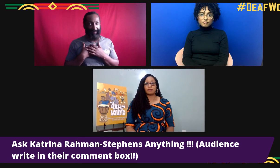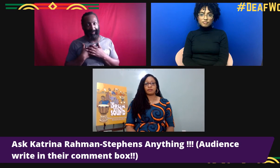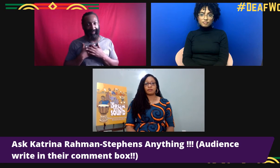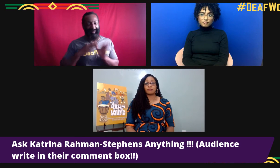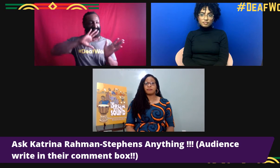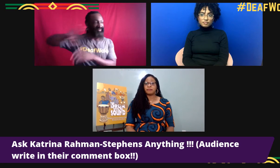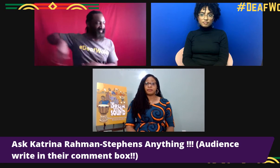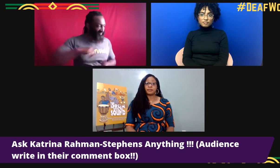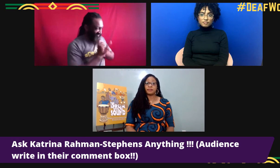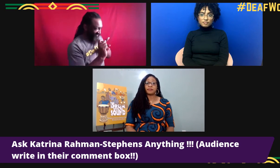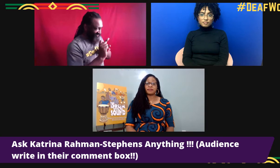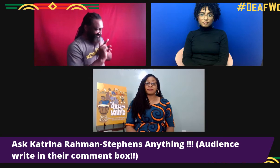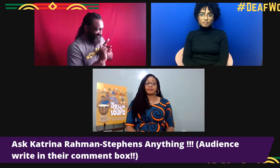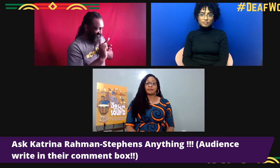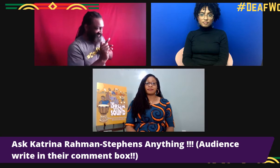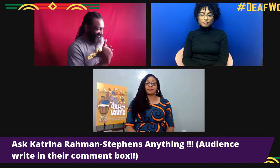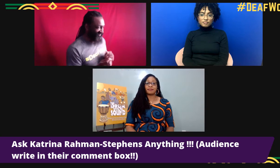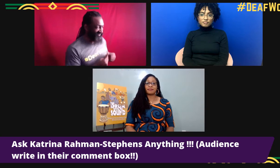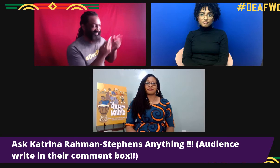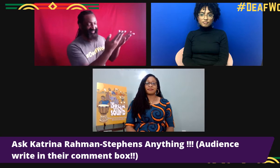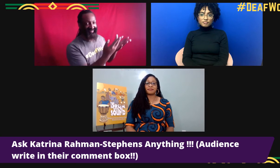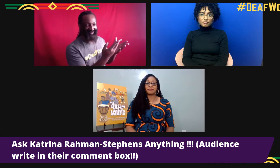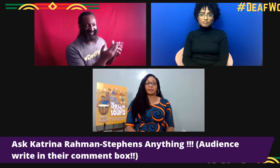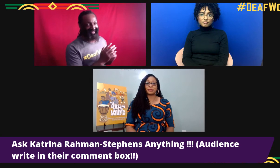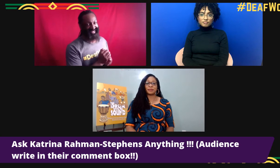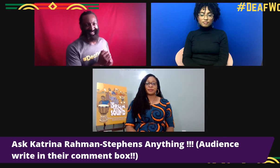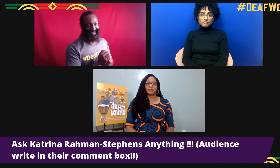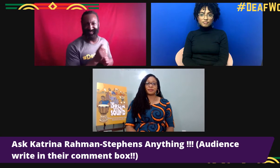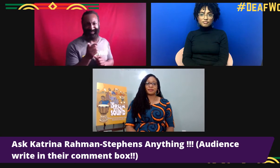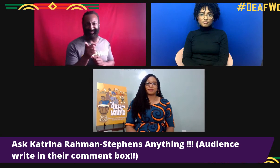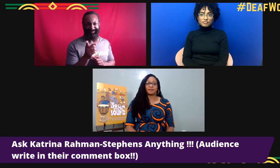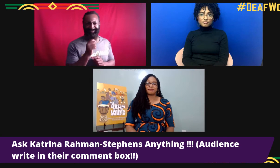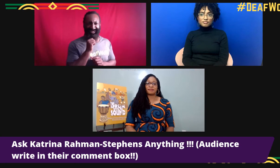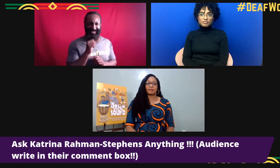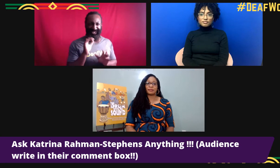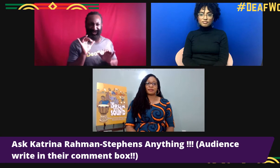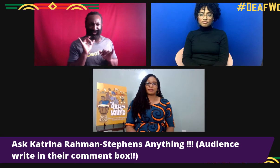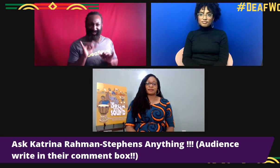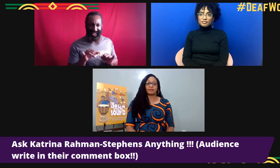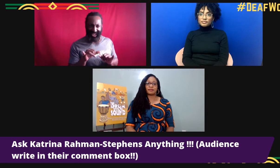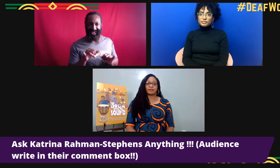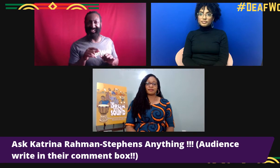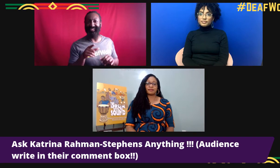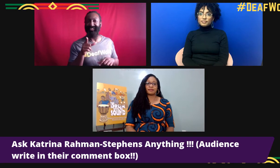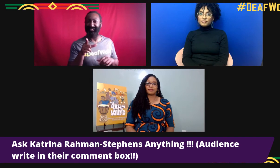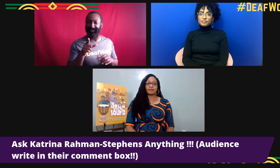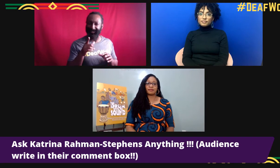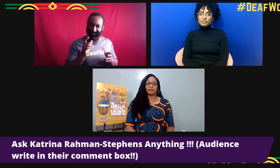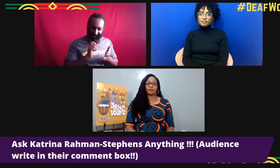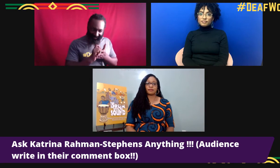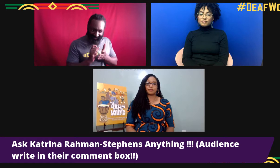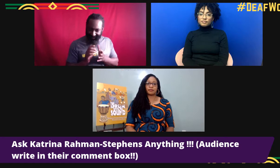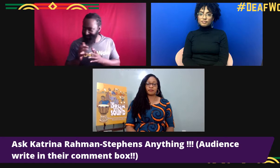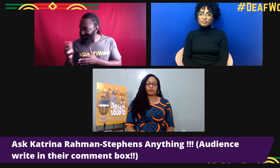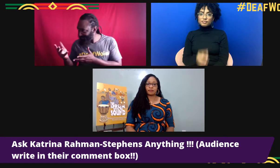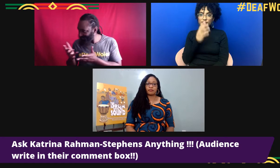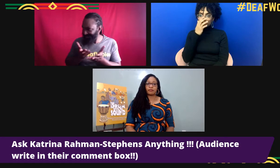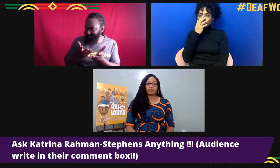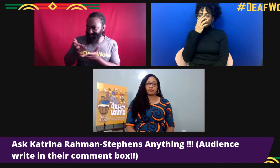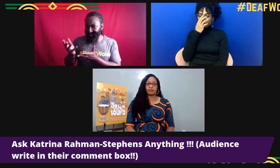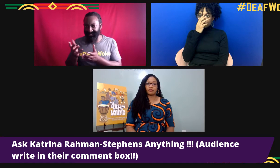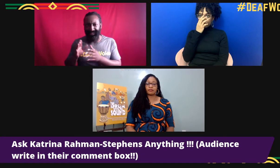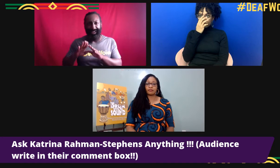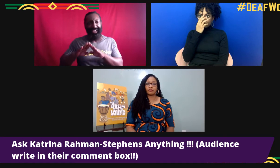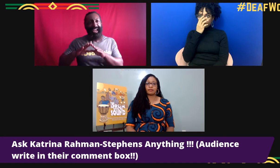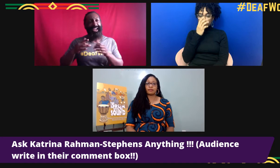deaf person, which takes a lot of confidence to do. Uh, you didn't allow the